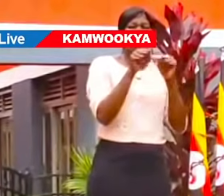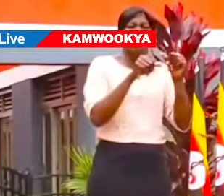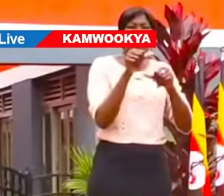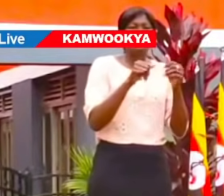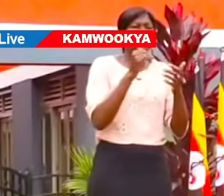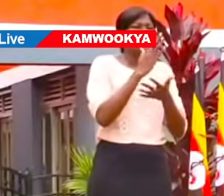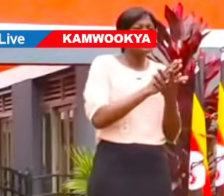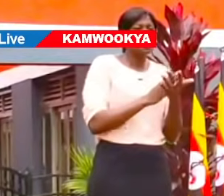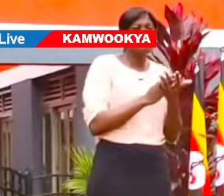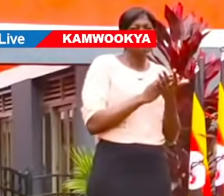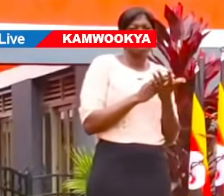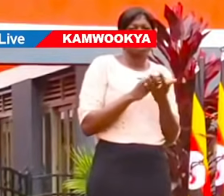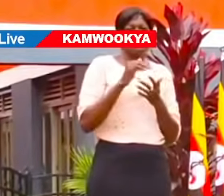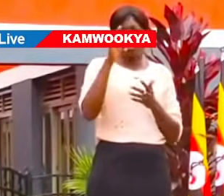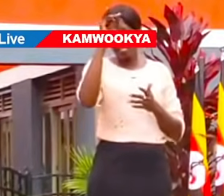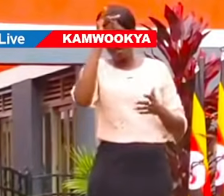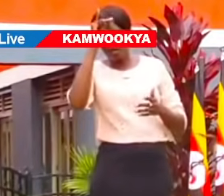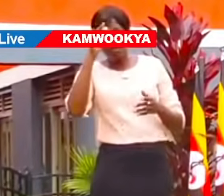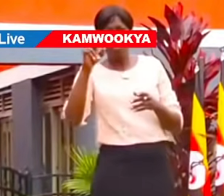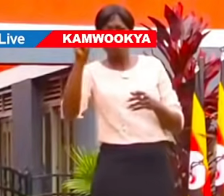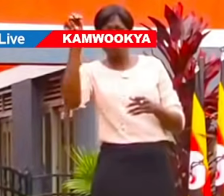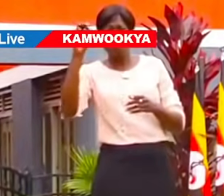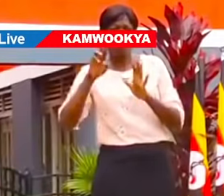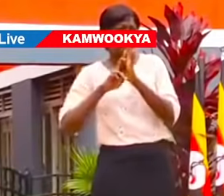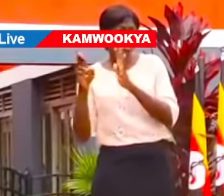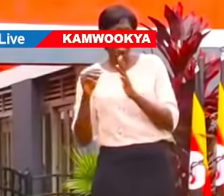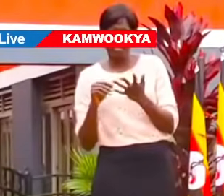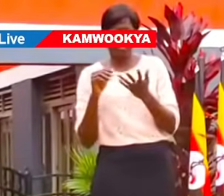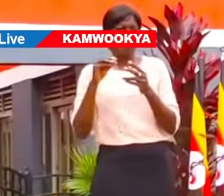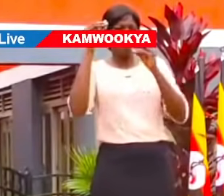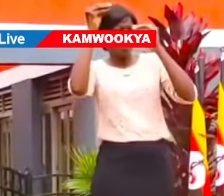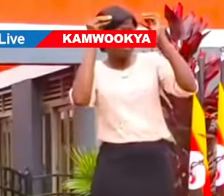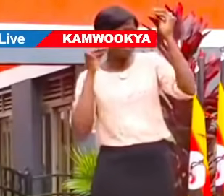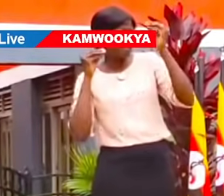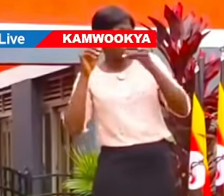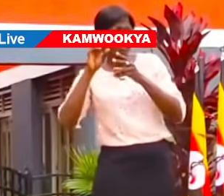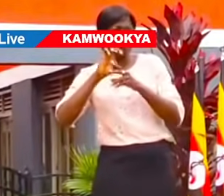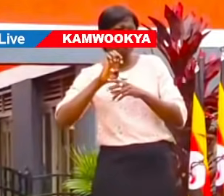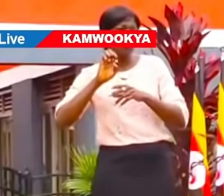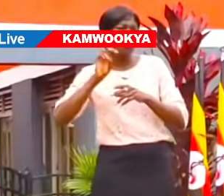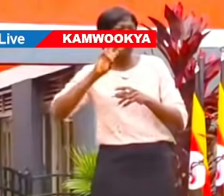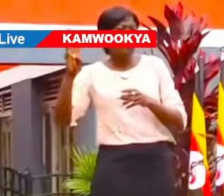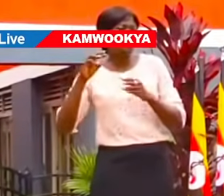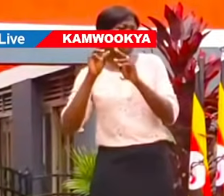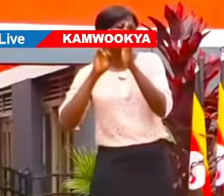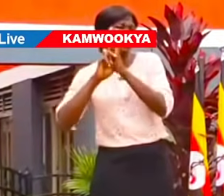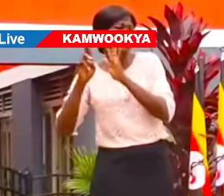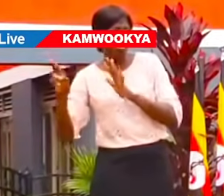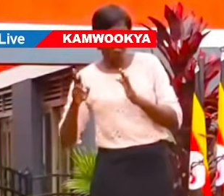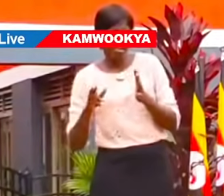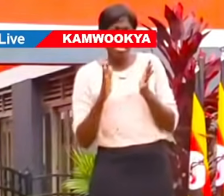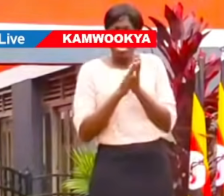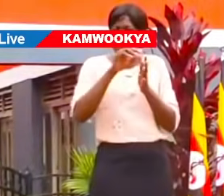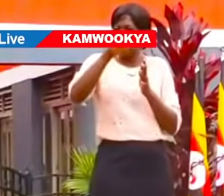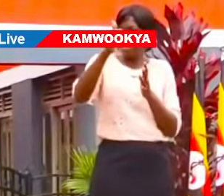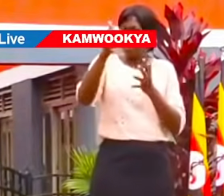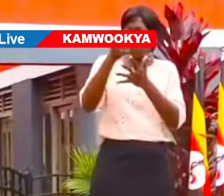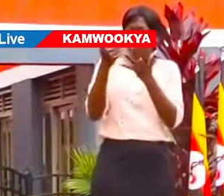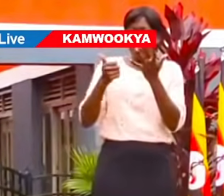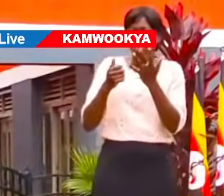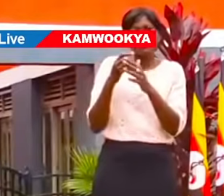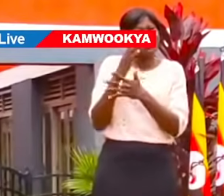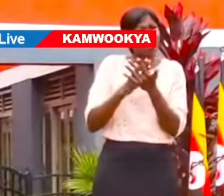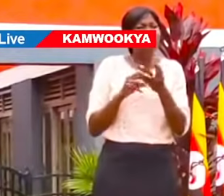the Sewanyanas, the Sekirinya, the Machetes, and so on and so forth, those who are known, Olivia and